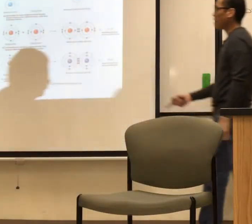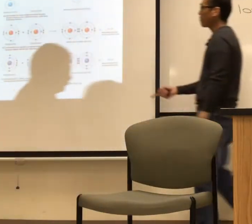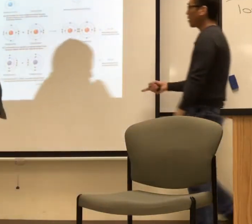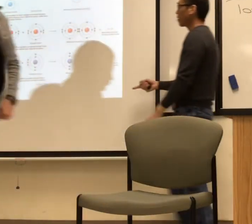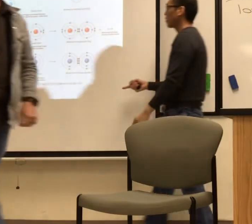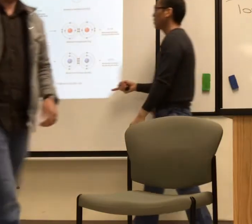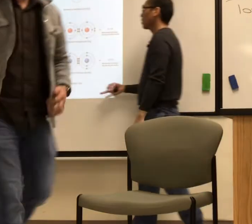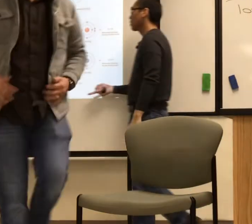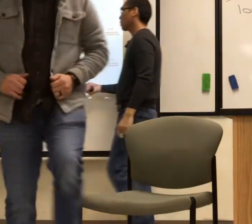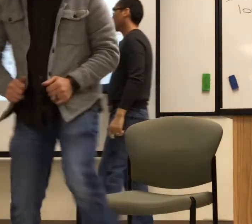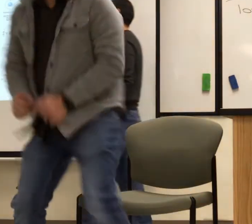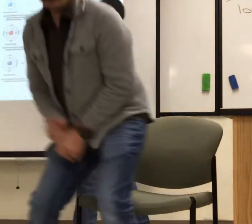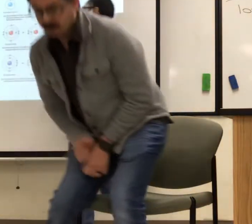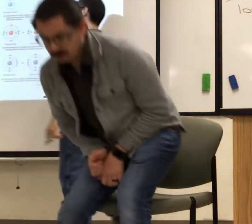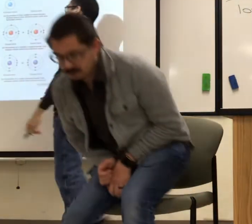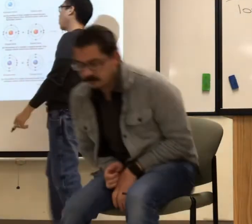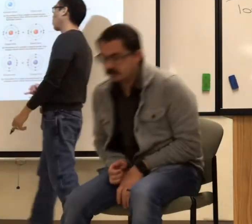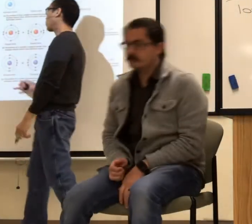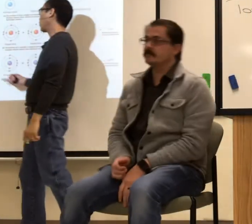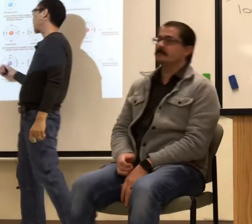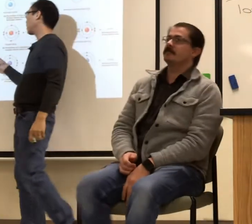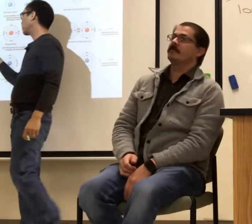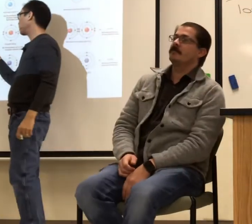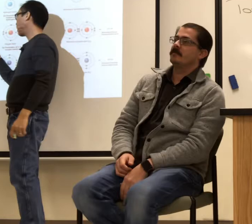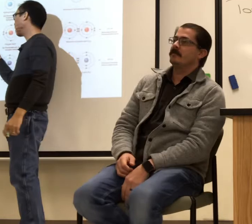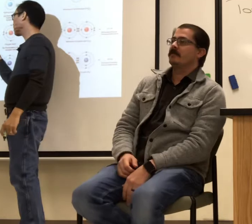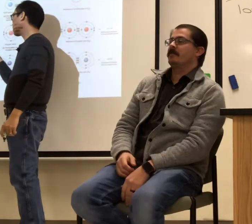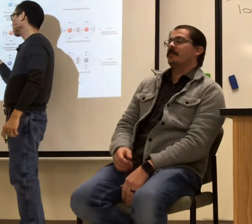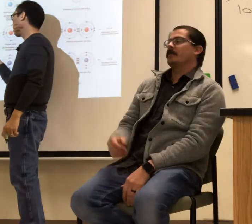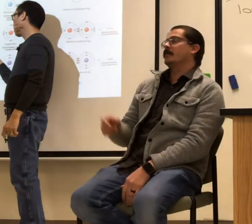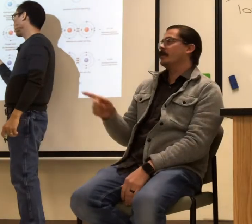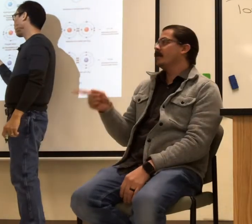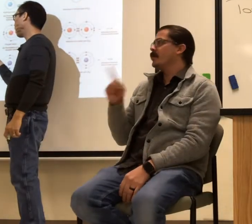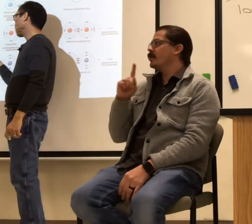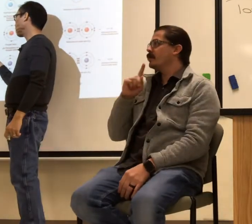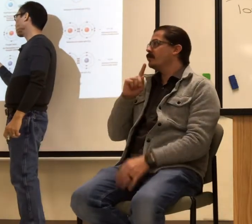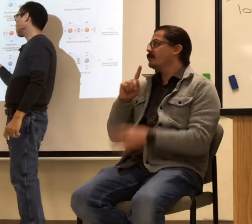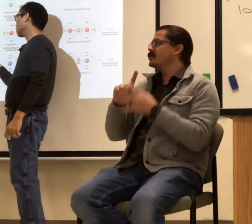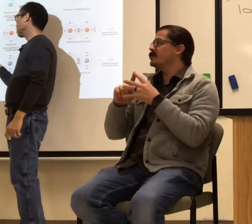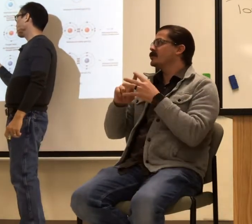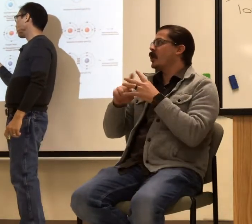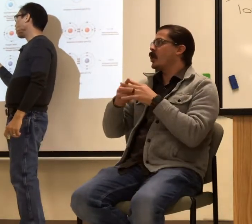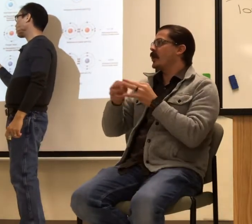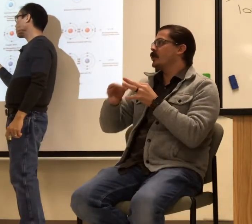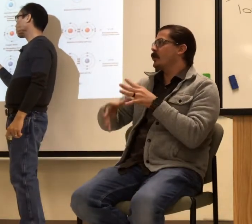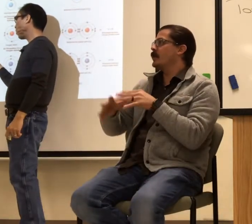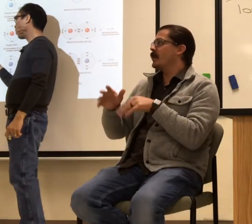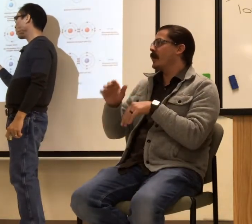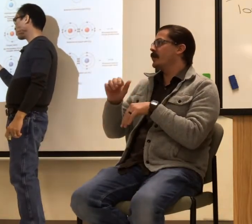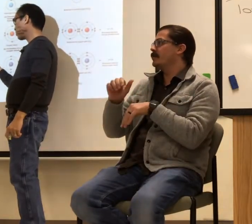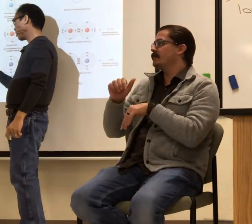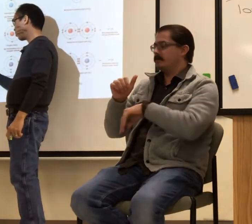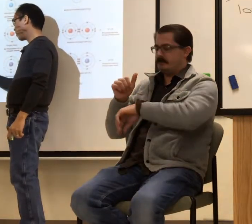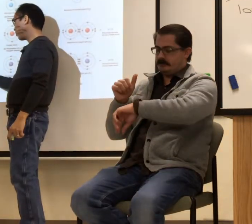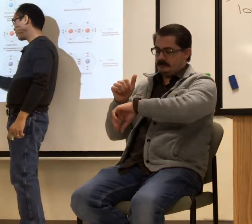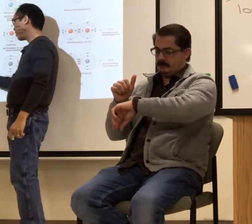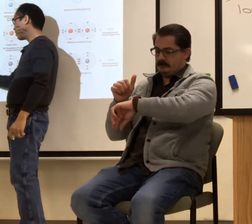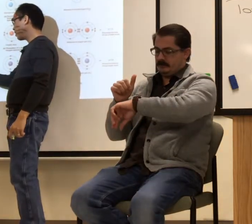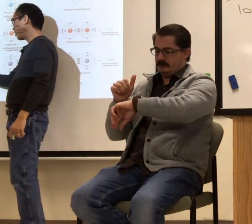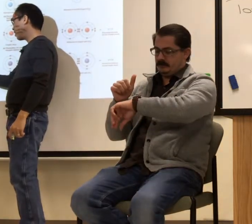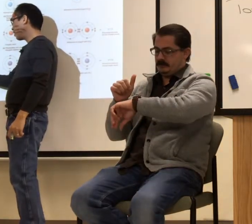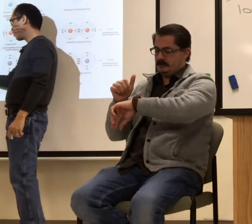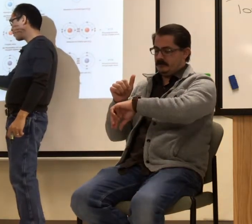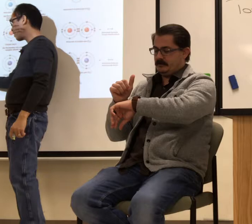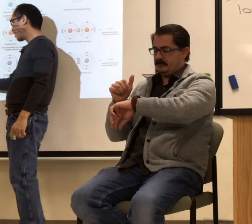That's what I have there. Non-polar covalent bonds. When a molecule as a whole, as a result, will be